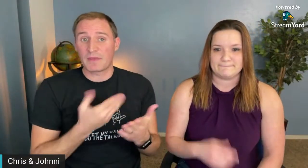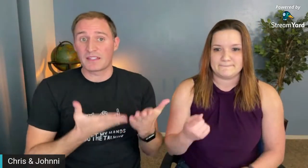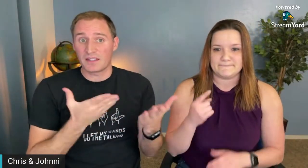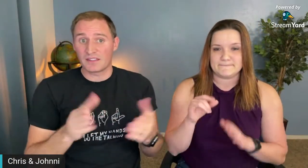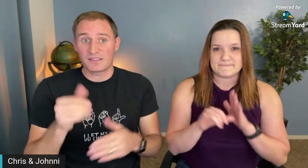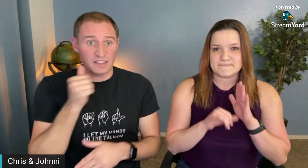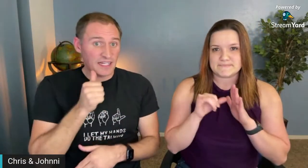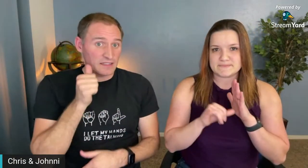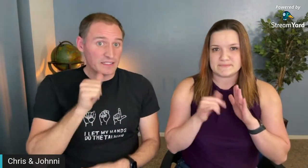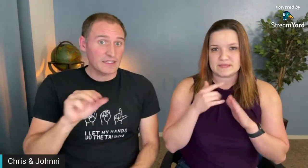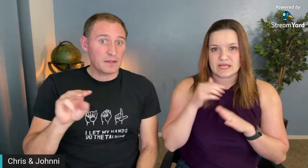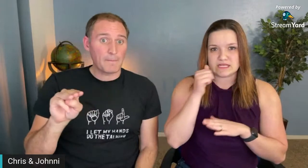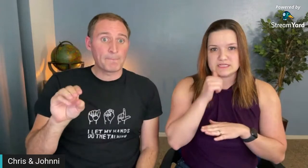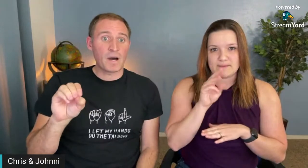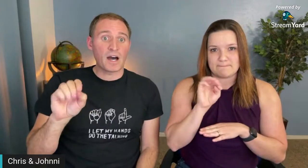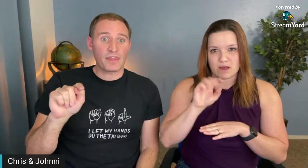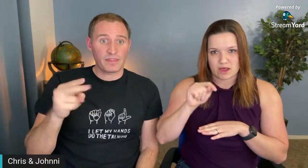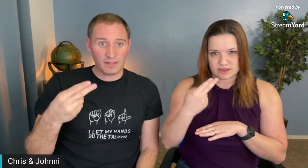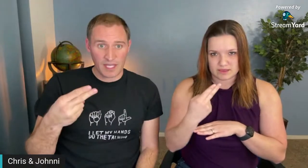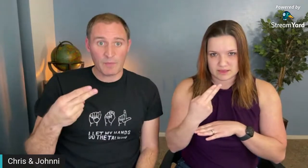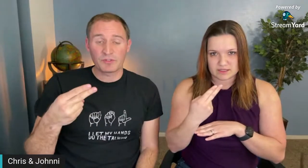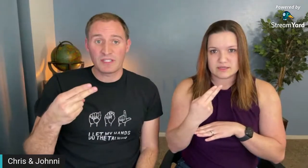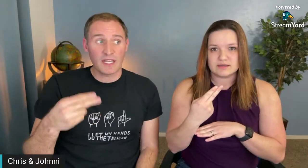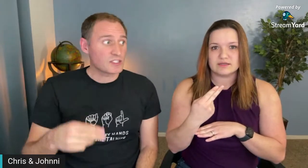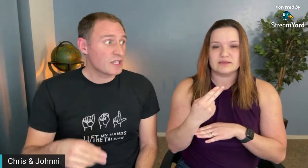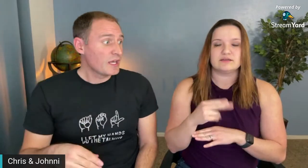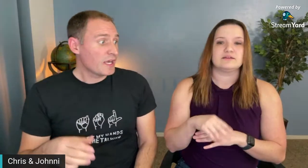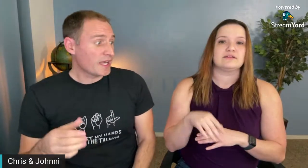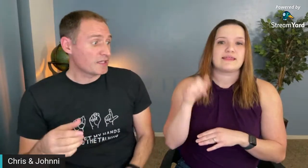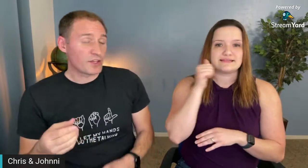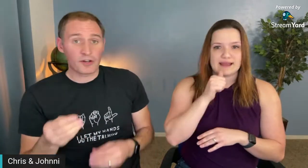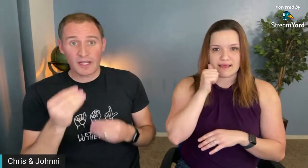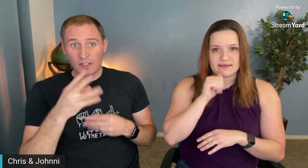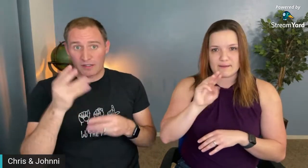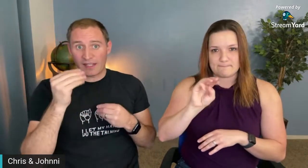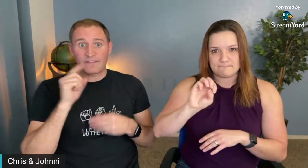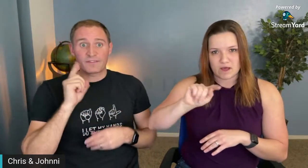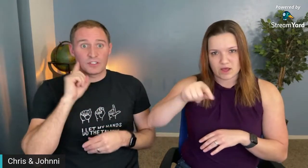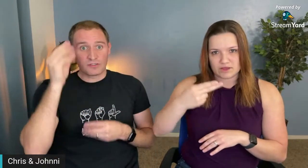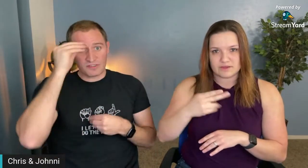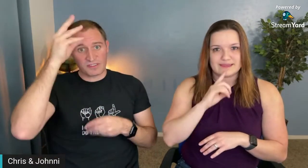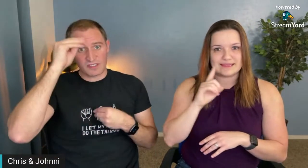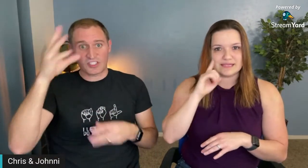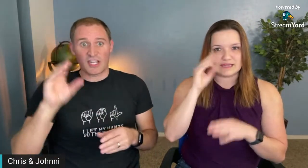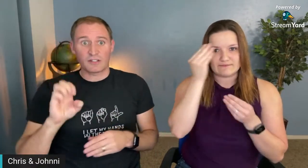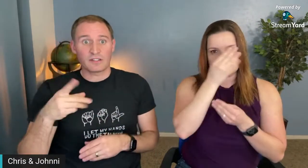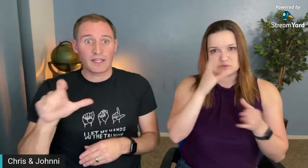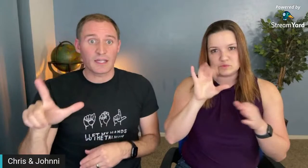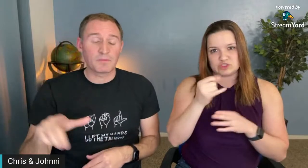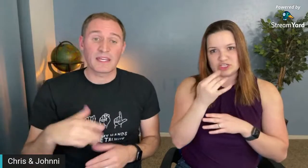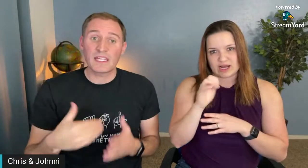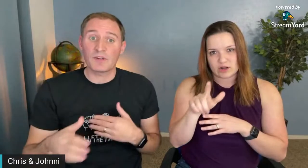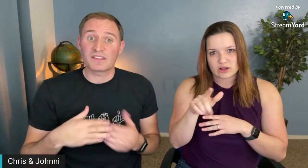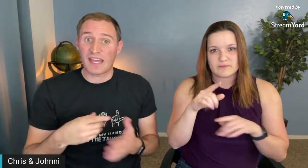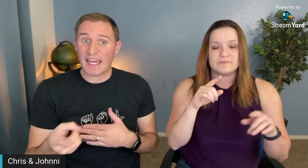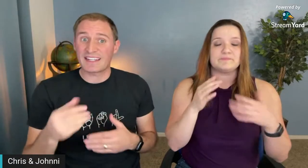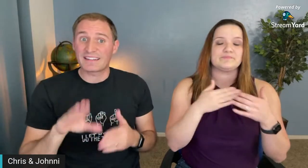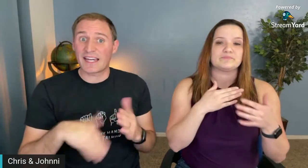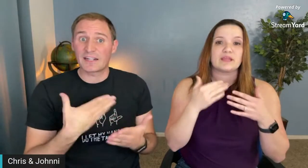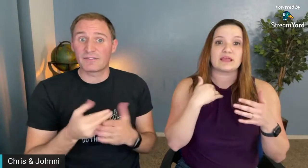recommend is the Daily Moth, M-O-T-H. And they're a deaf news channel. But anyways, they had an entire